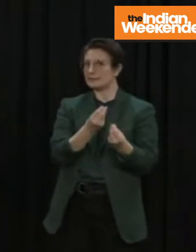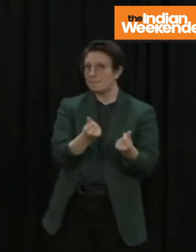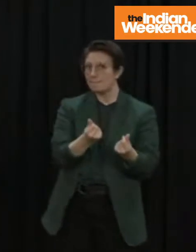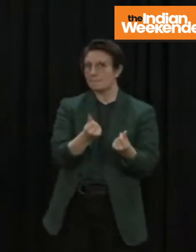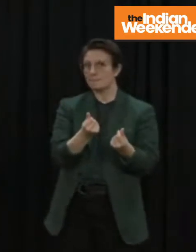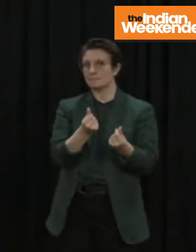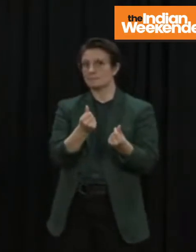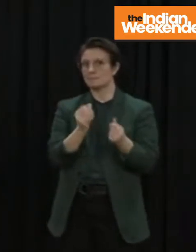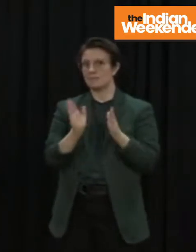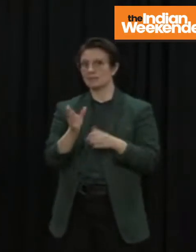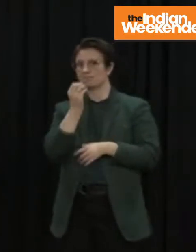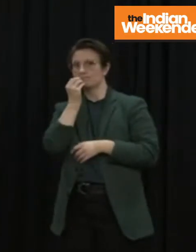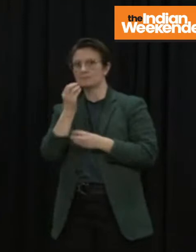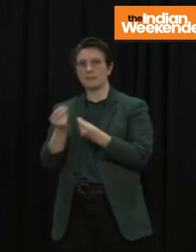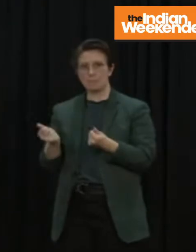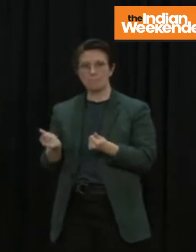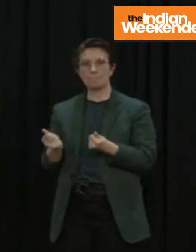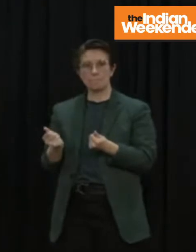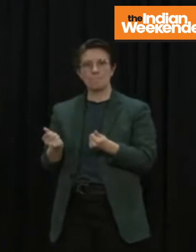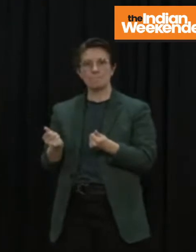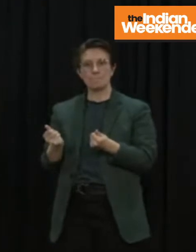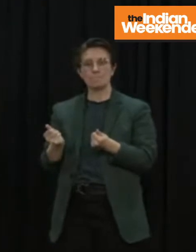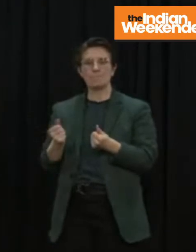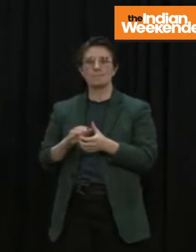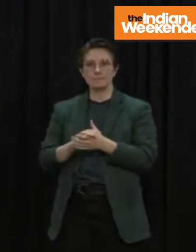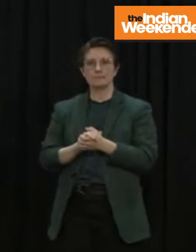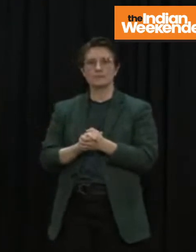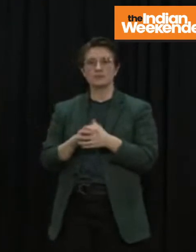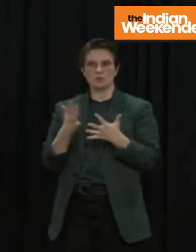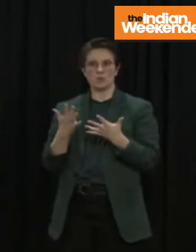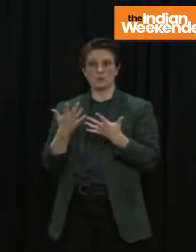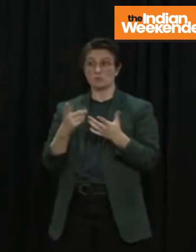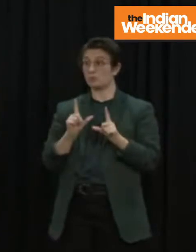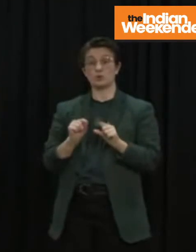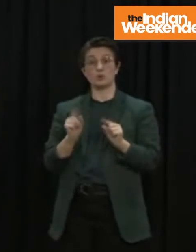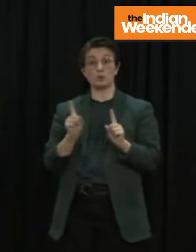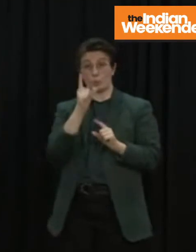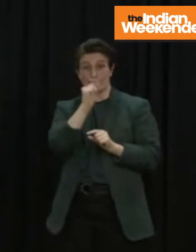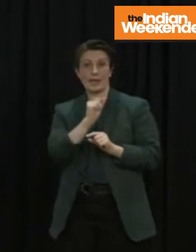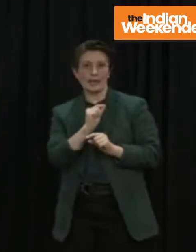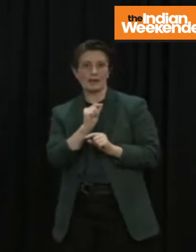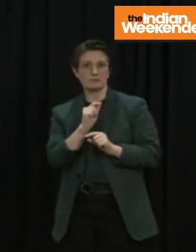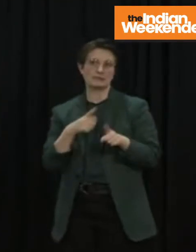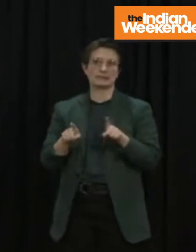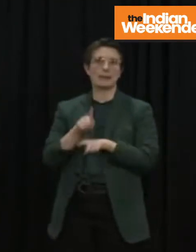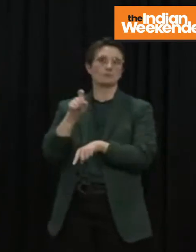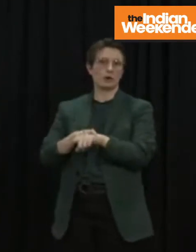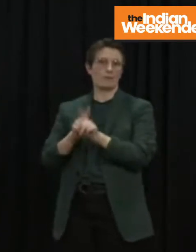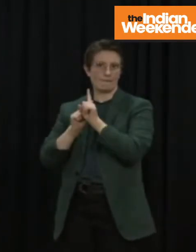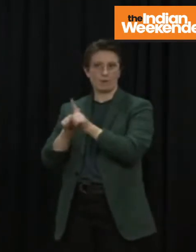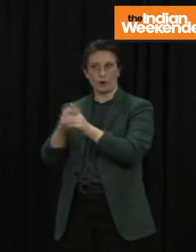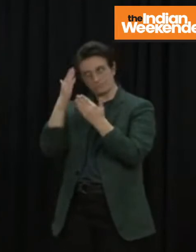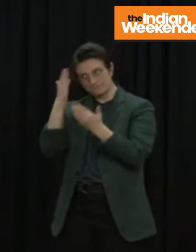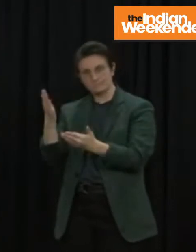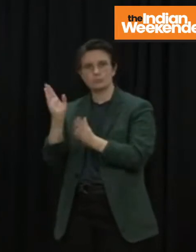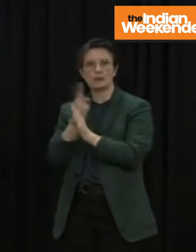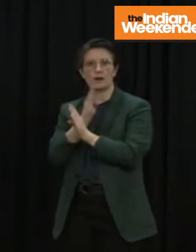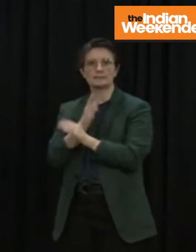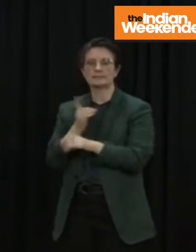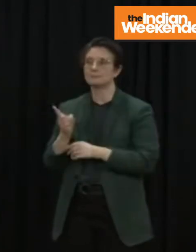can, whilst also adhering to the constraints that exist around people's privacy. In Select Committee today, Stuart Smith said that